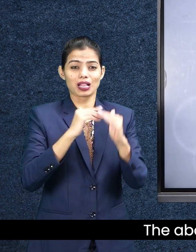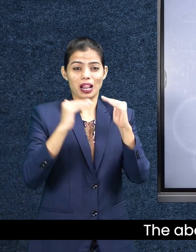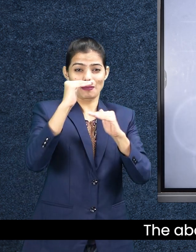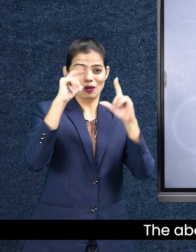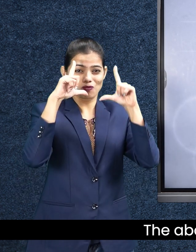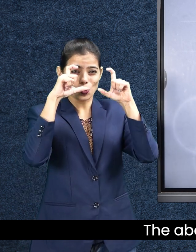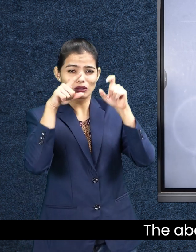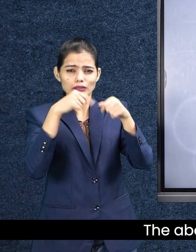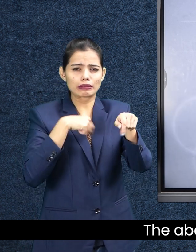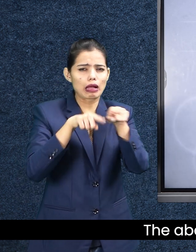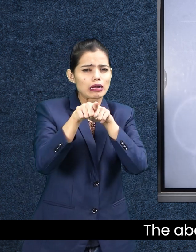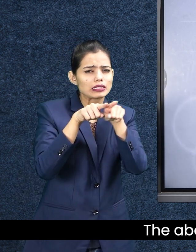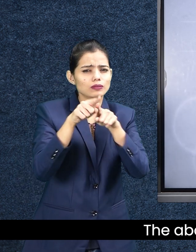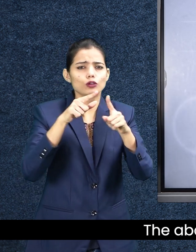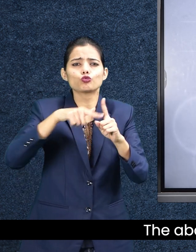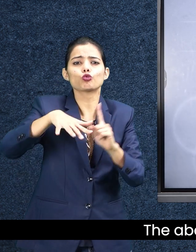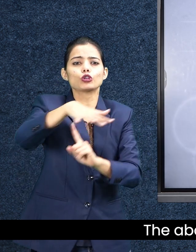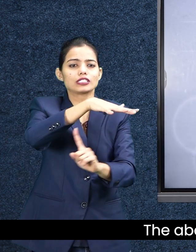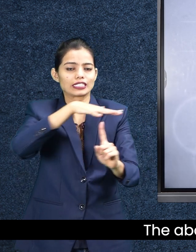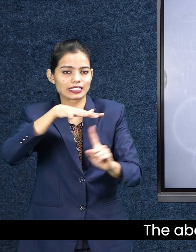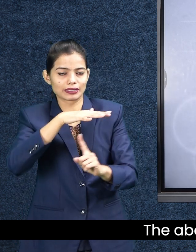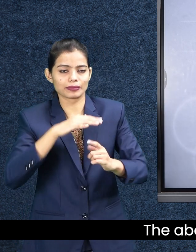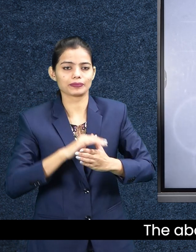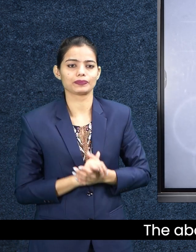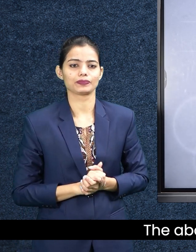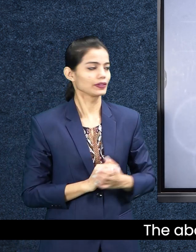The above image illustrates the situation.